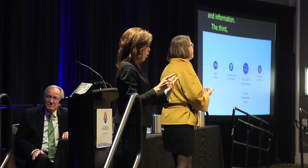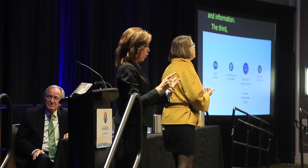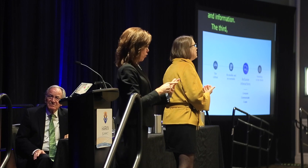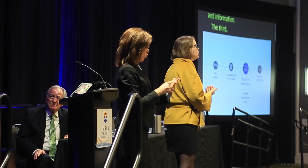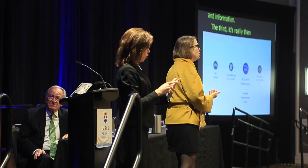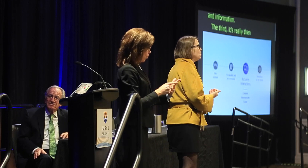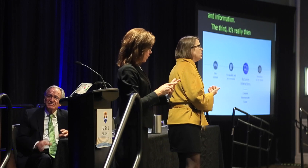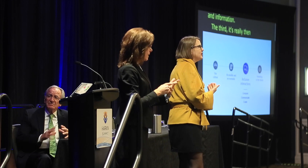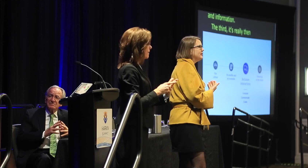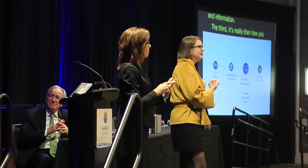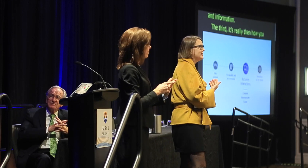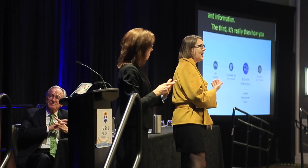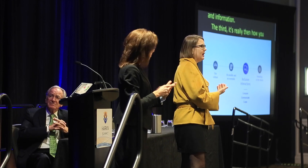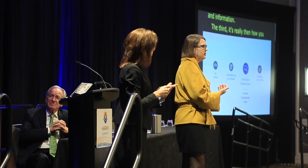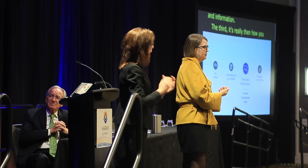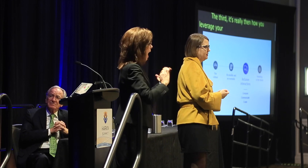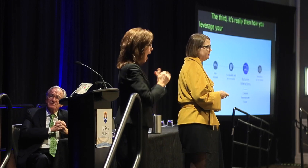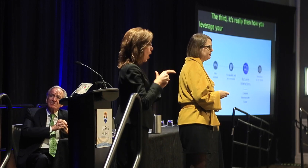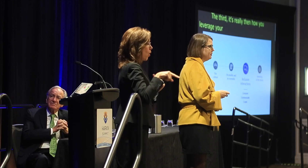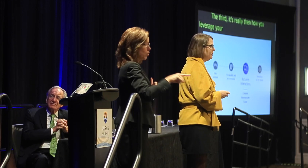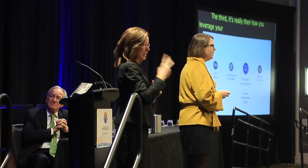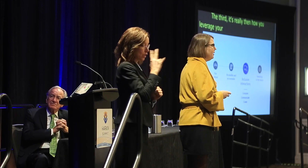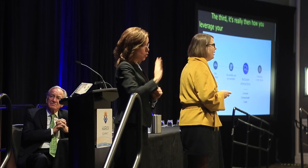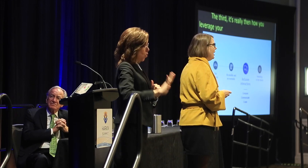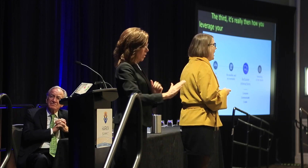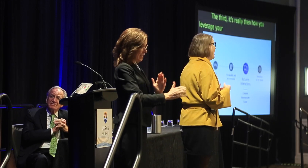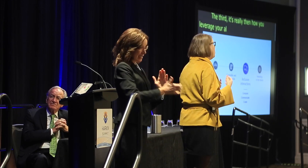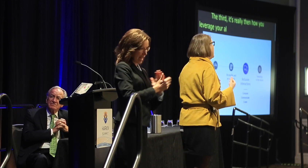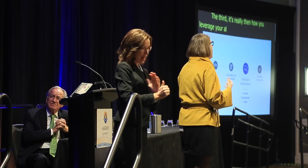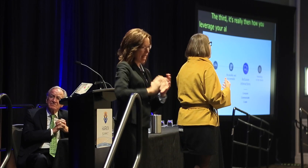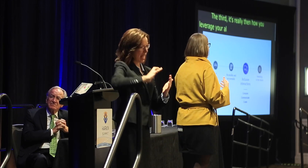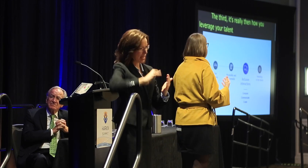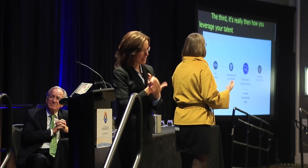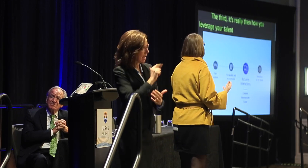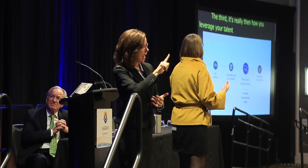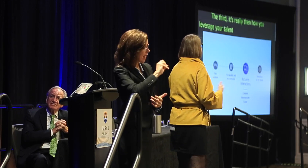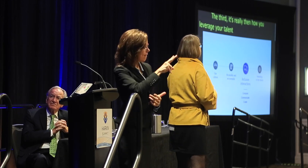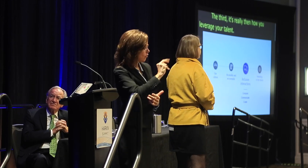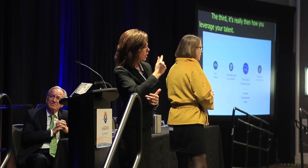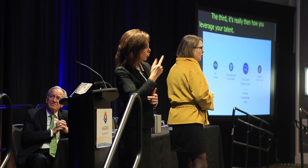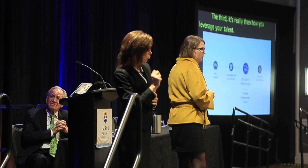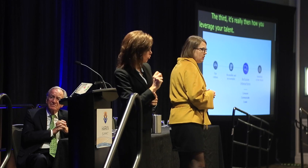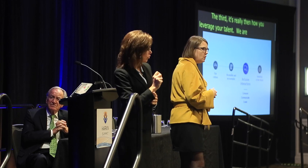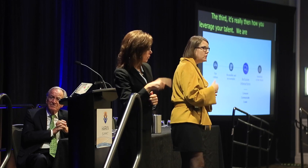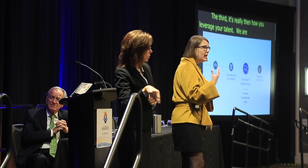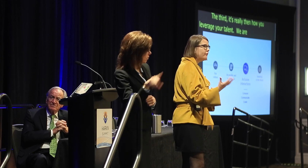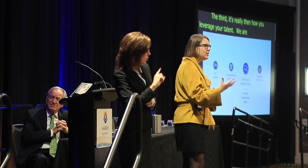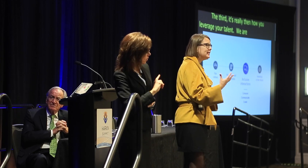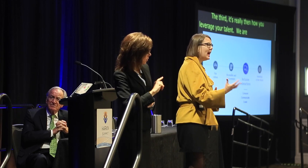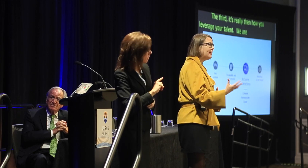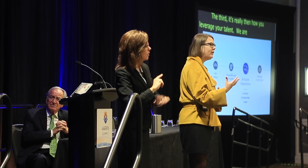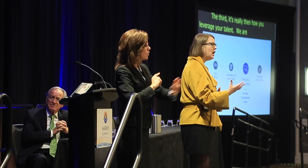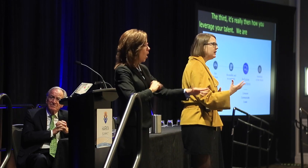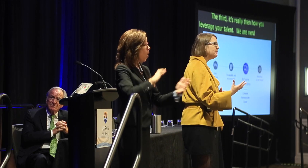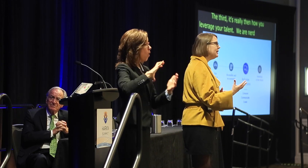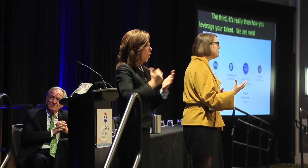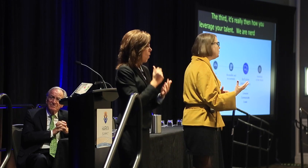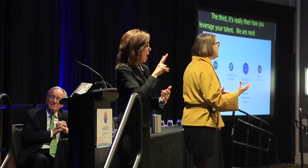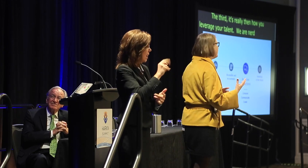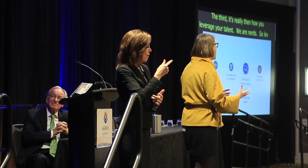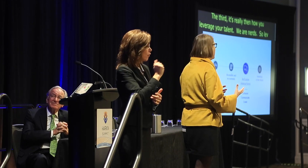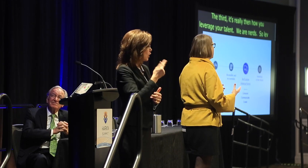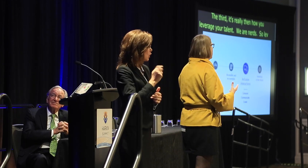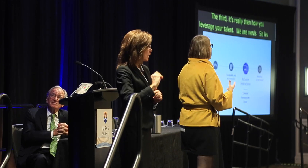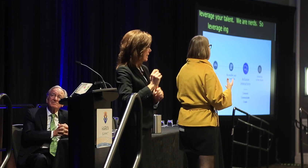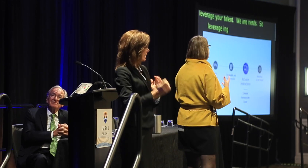you leverage your talent. And we are nerds. So leveraging talent for us means